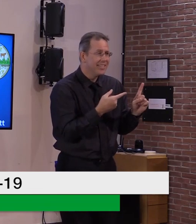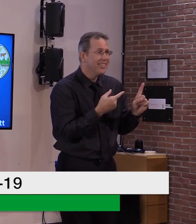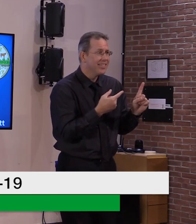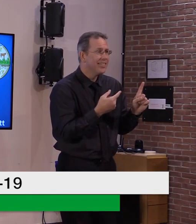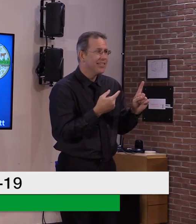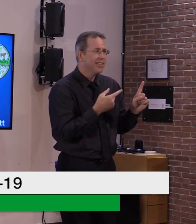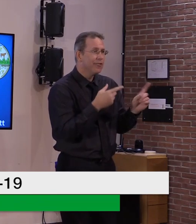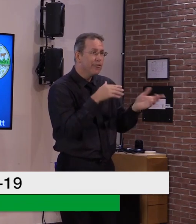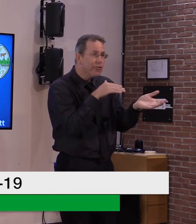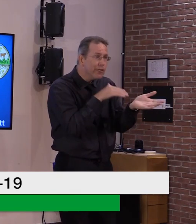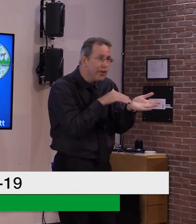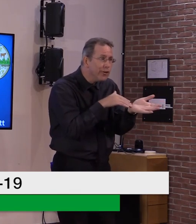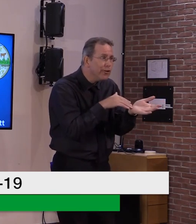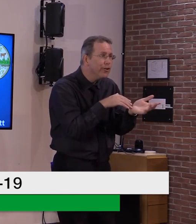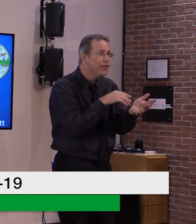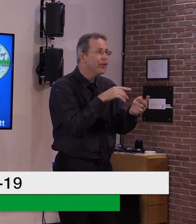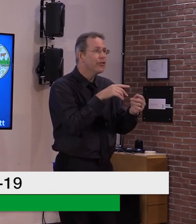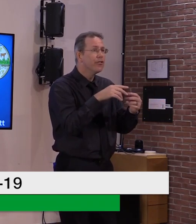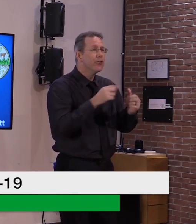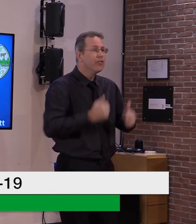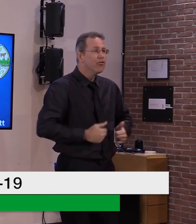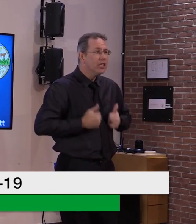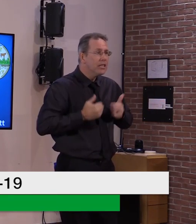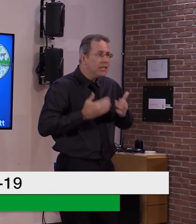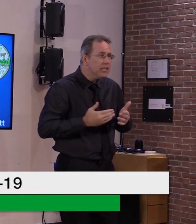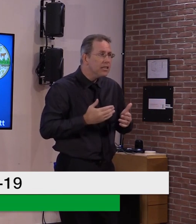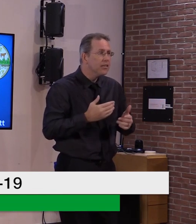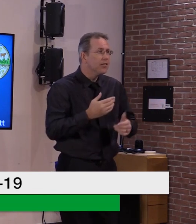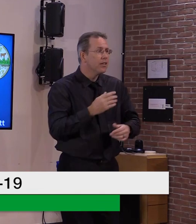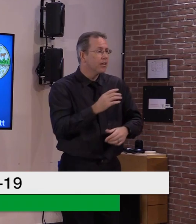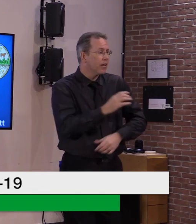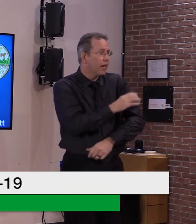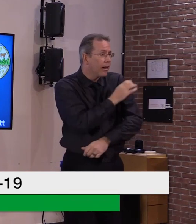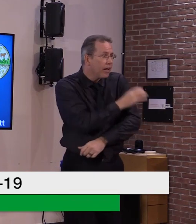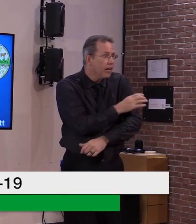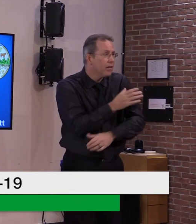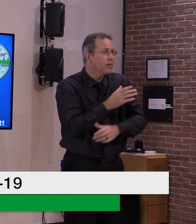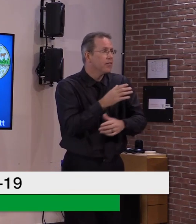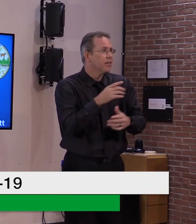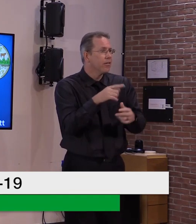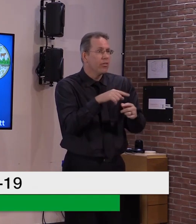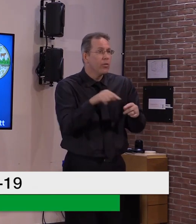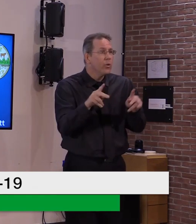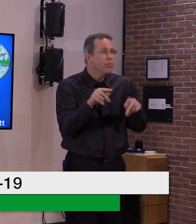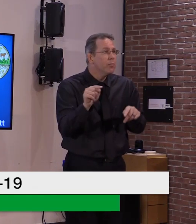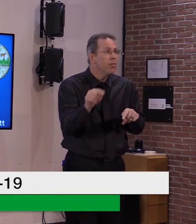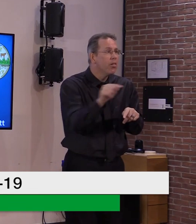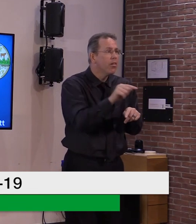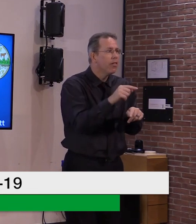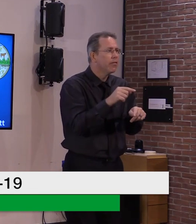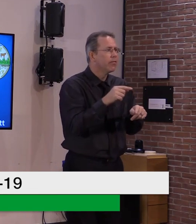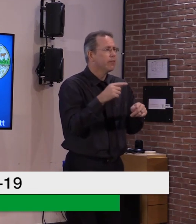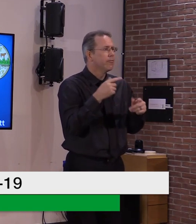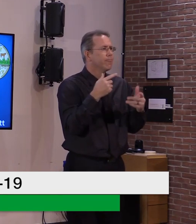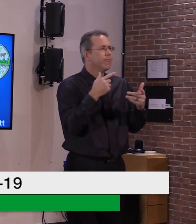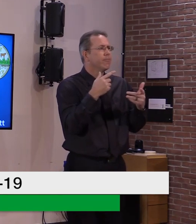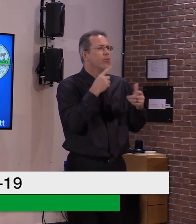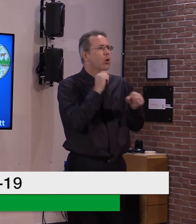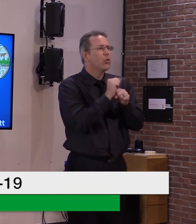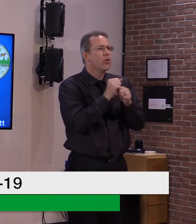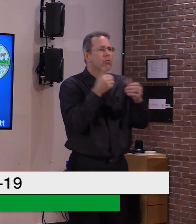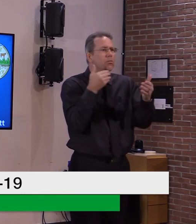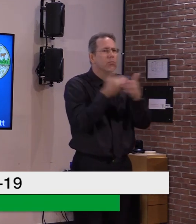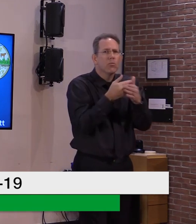the residents the nurses the clinical staff those people who are on the front lines are not getting tested regularly